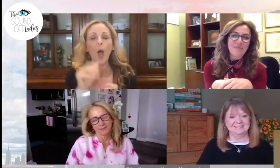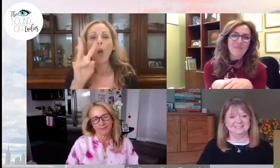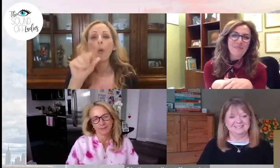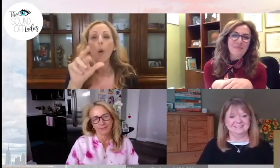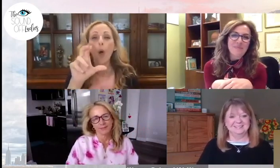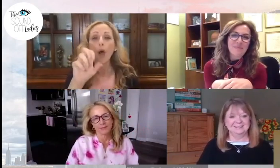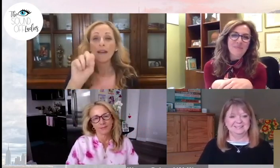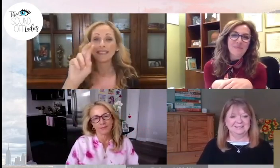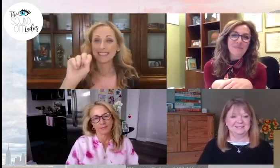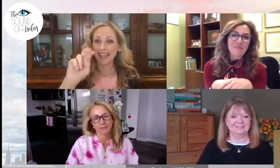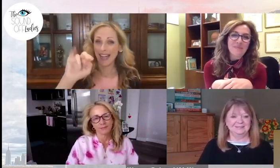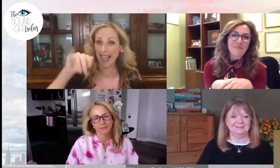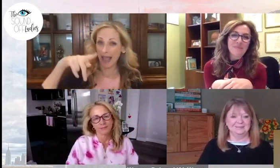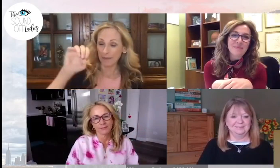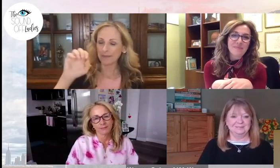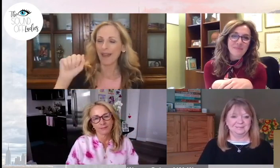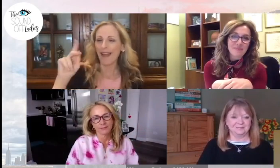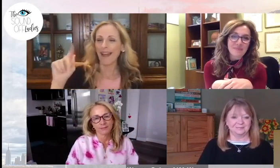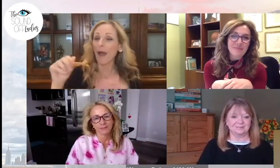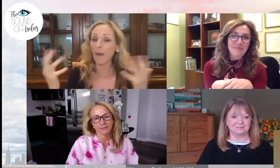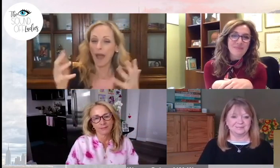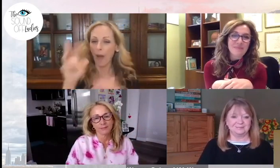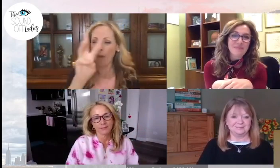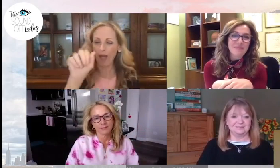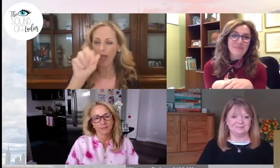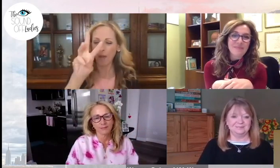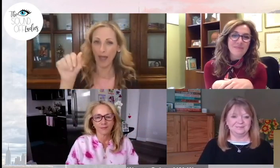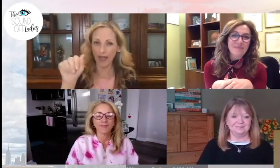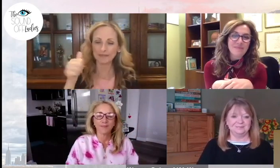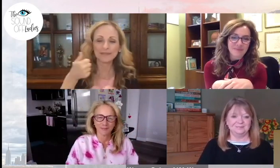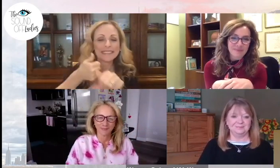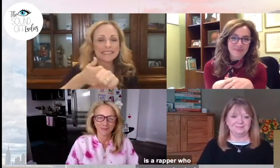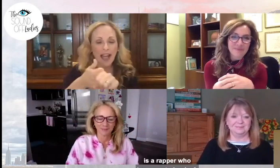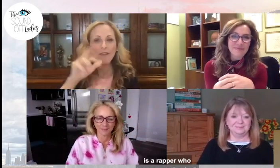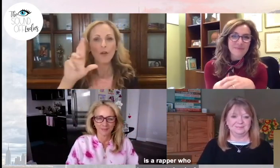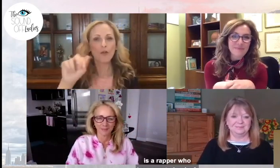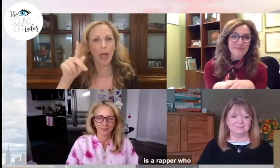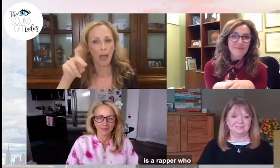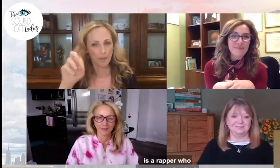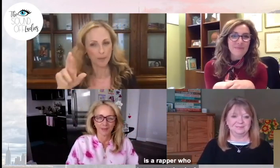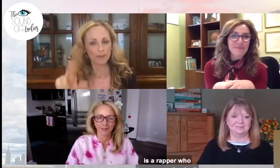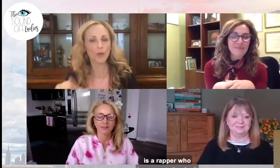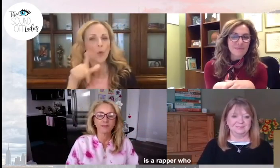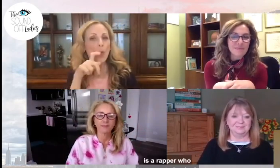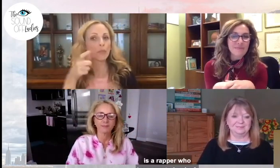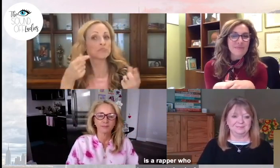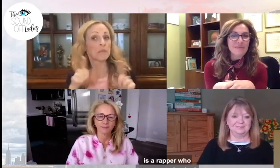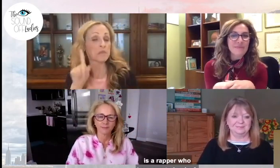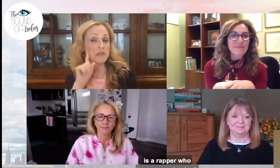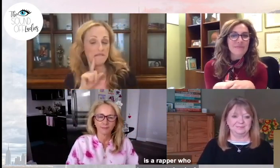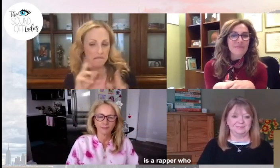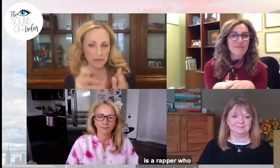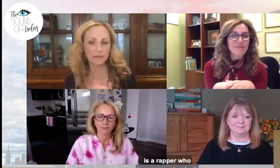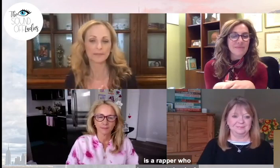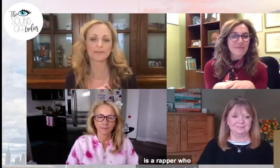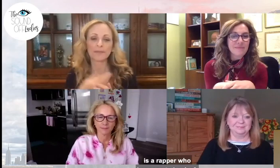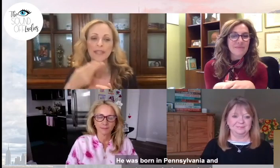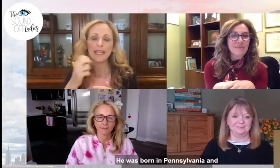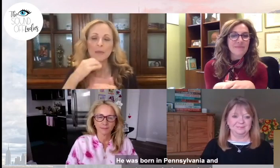I'm going to read off this. Wawa Snipe. Warren Snipe is also known as Wawa, who is a deaf